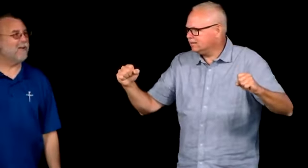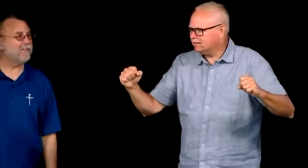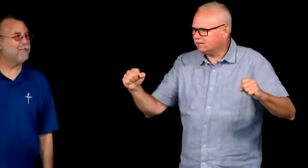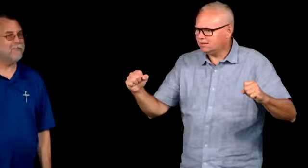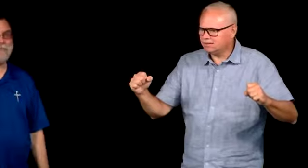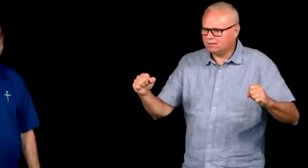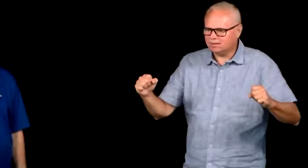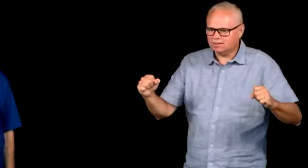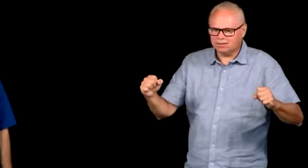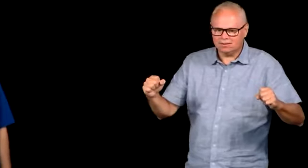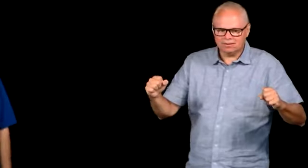everyone.